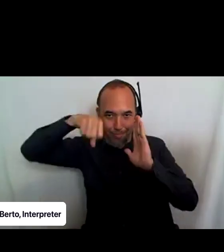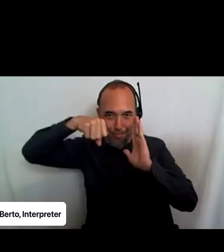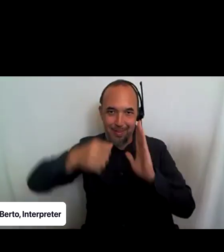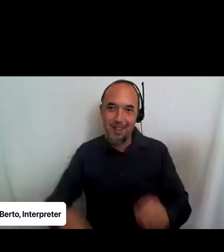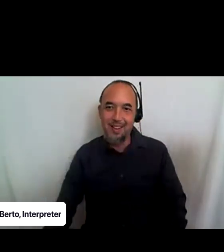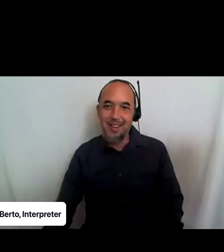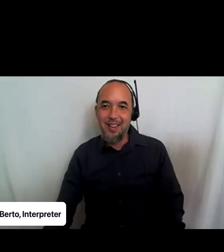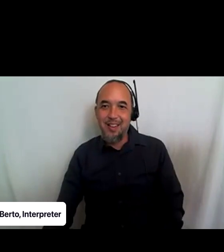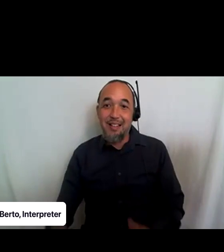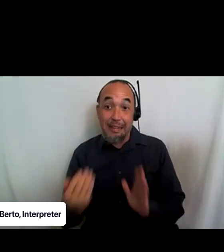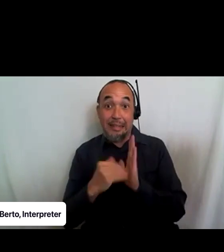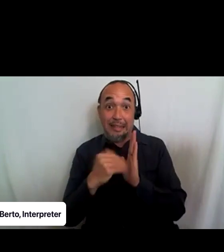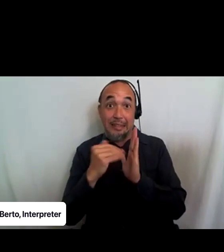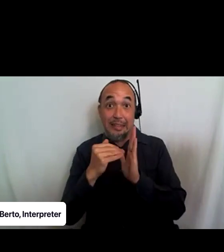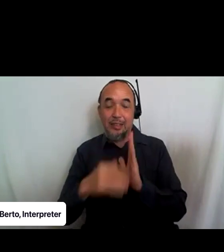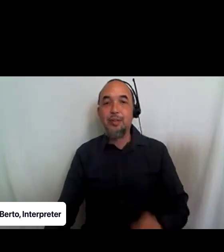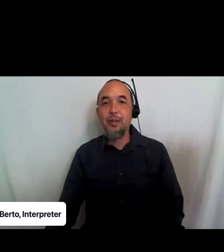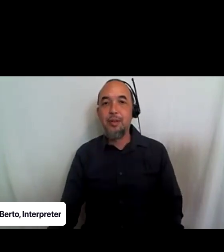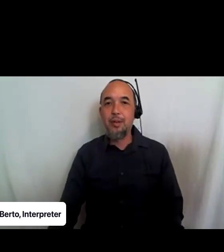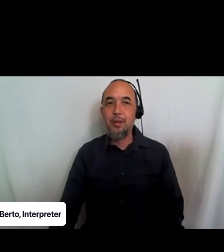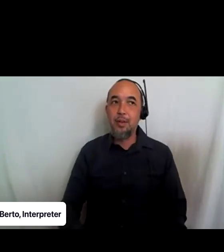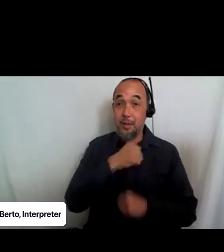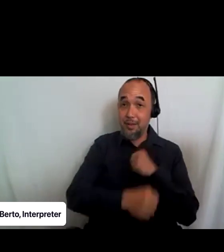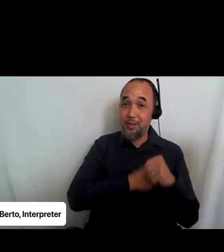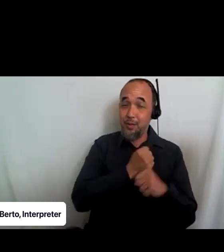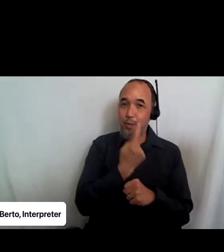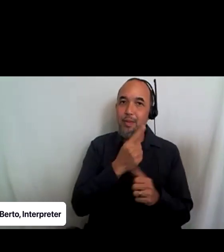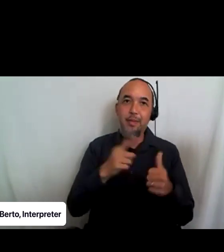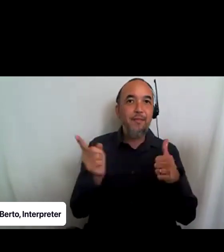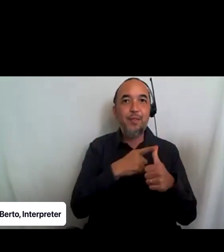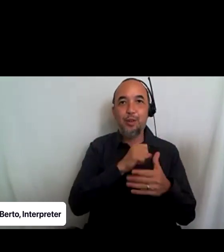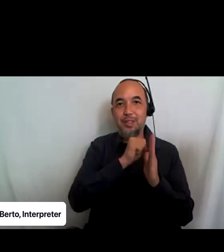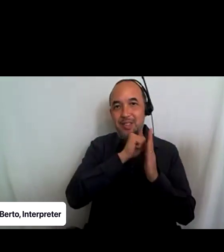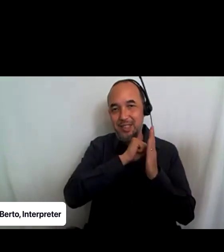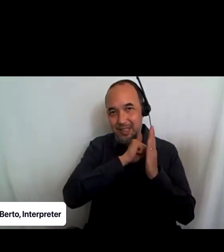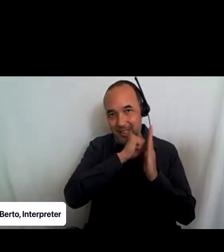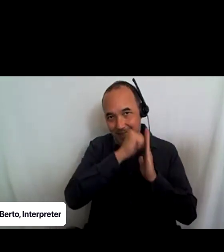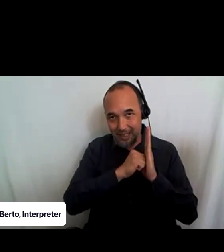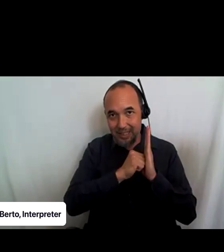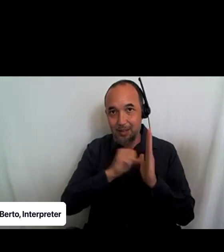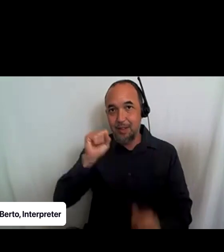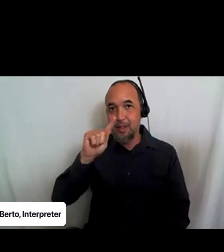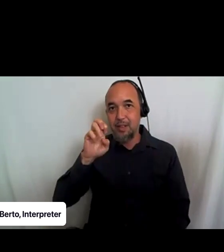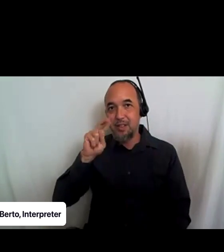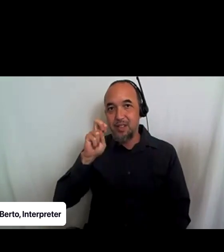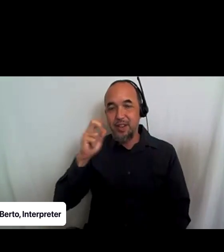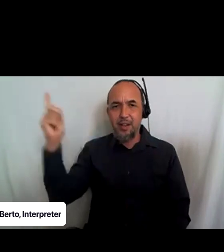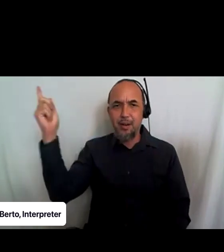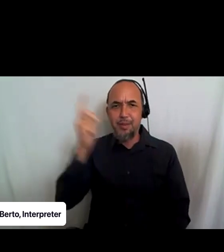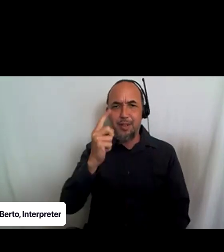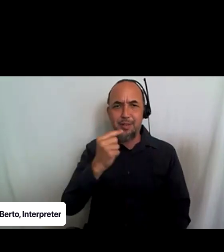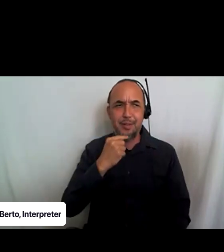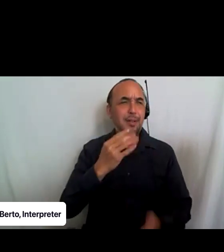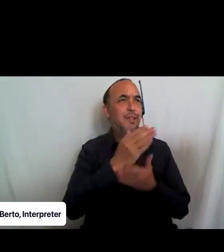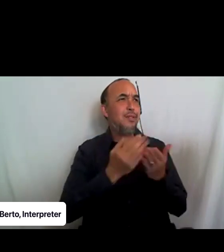I'd say in season 1, it was the first scene where Steed comes down and goes, "Some of us will